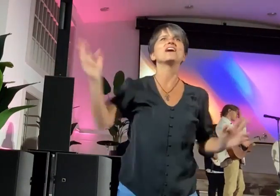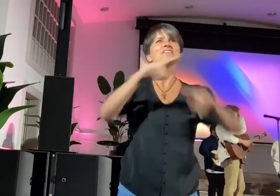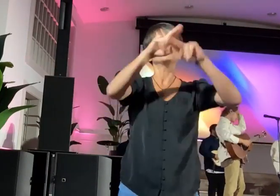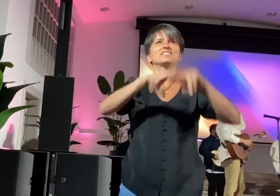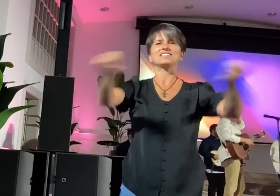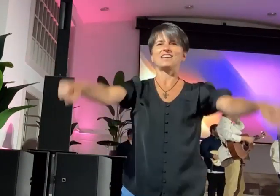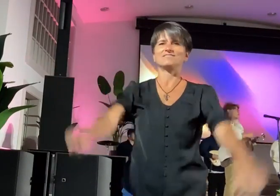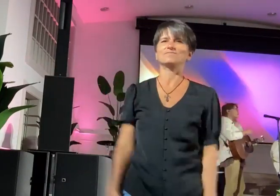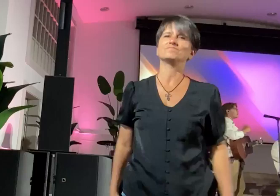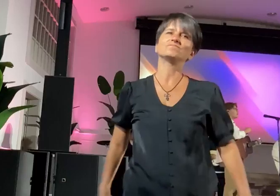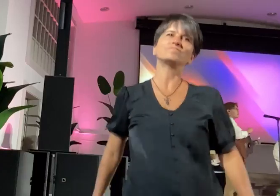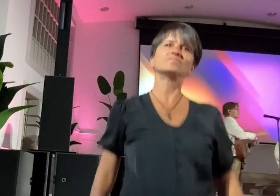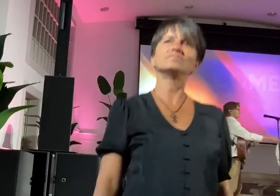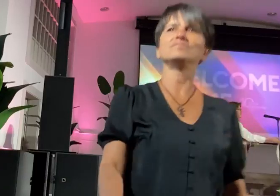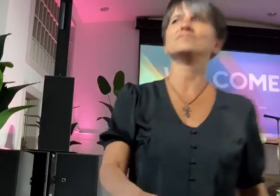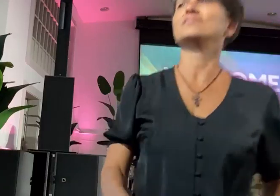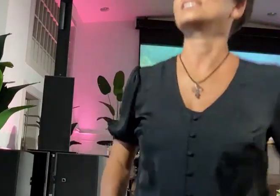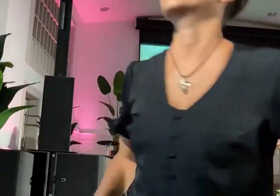today.